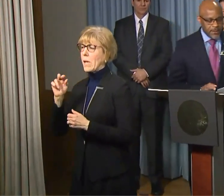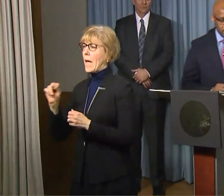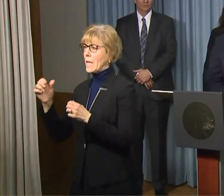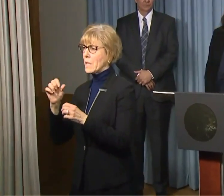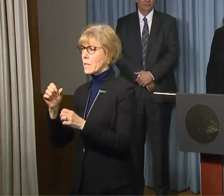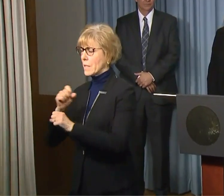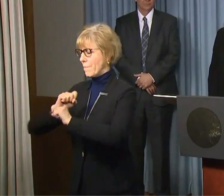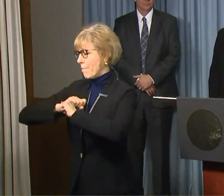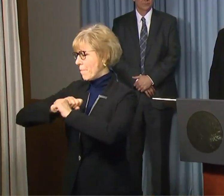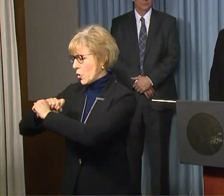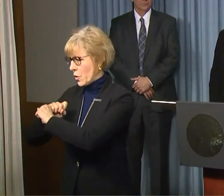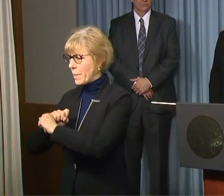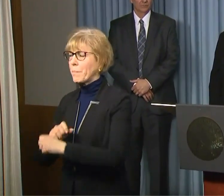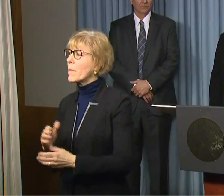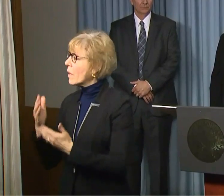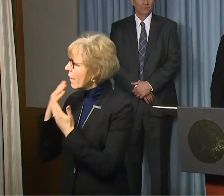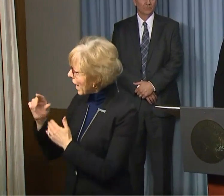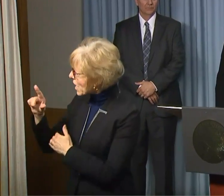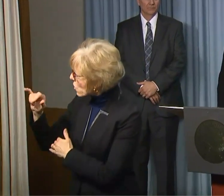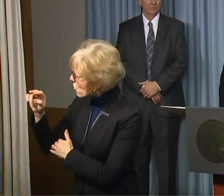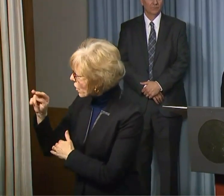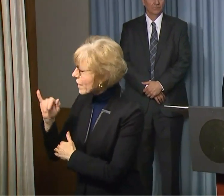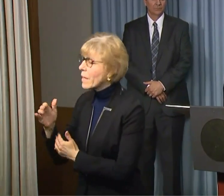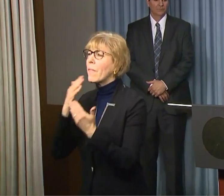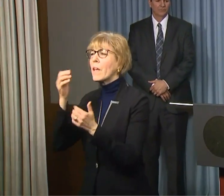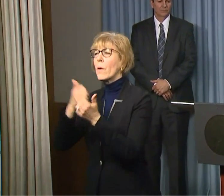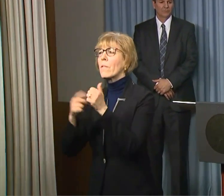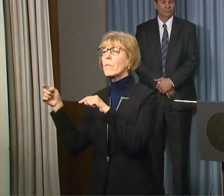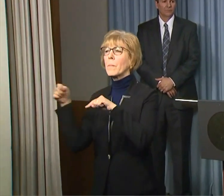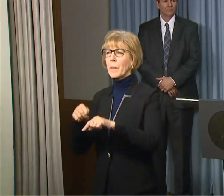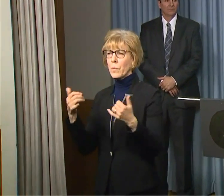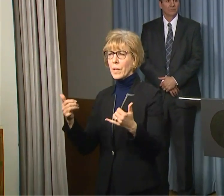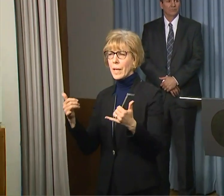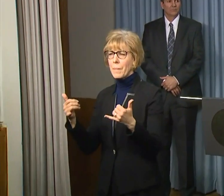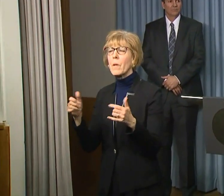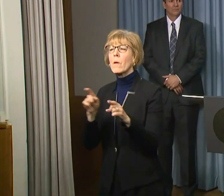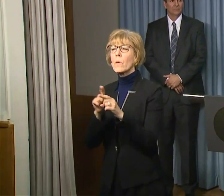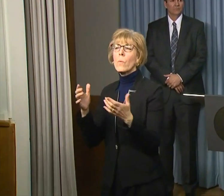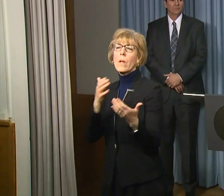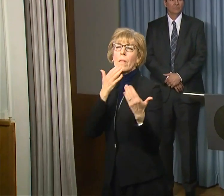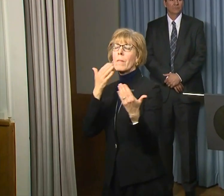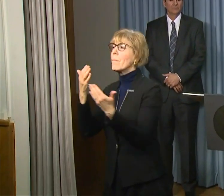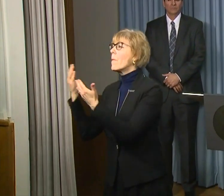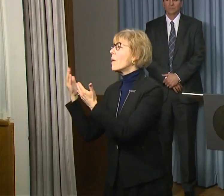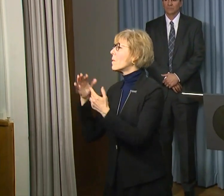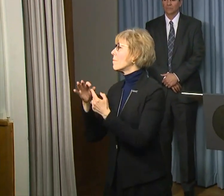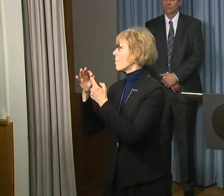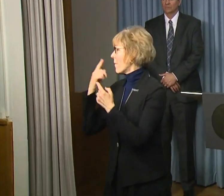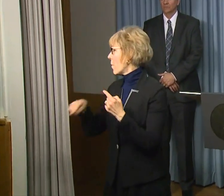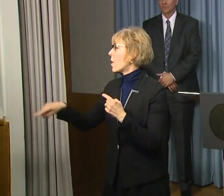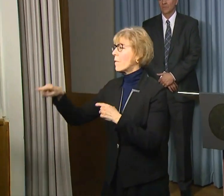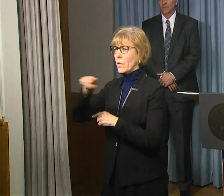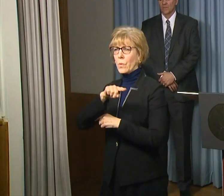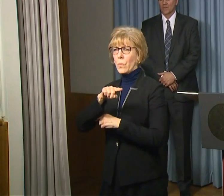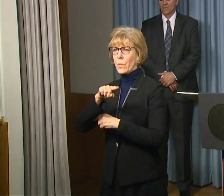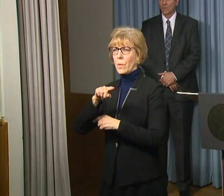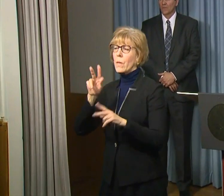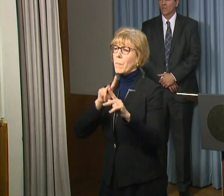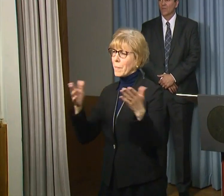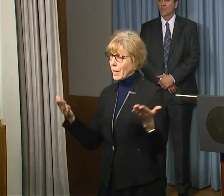Thank you, Jenny. Let me thank you all for being here today. I also want to give a special thank you to all of you. The press